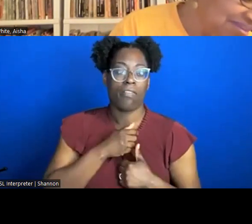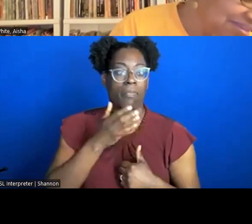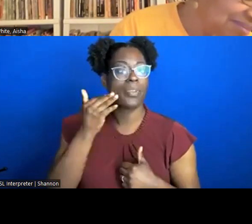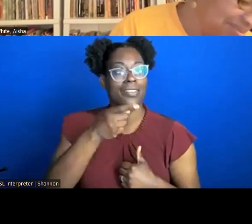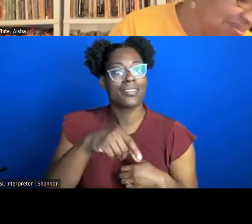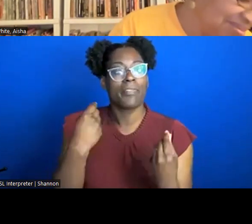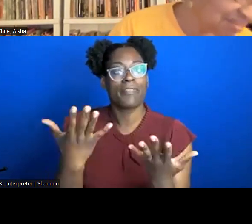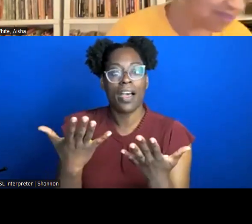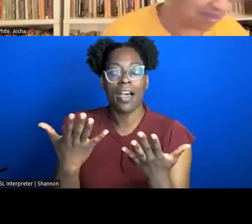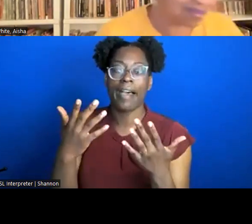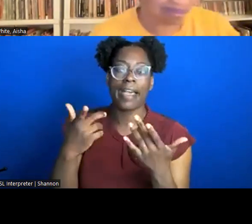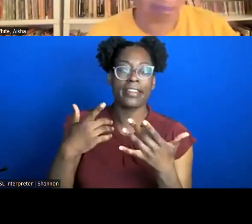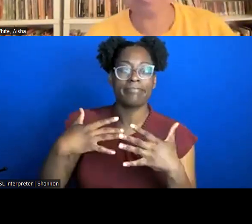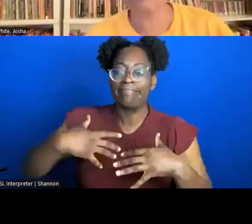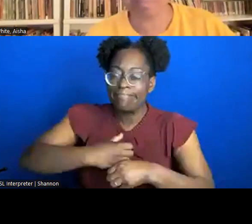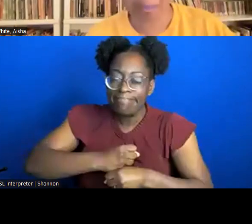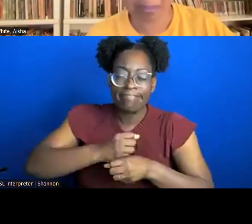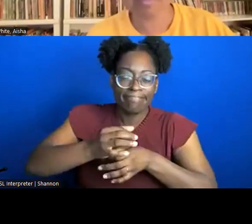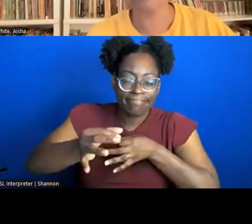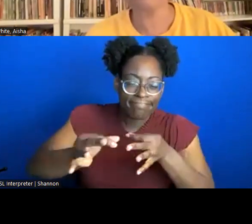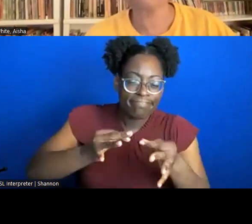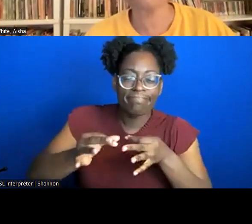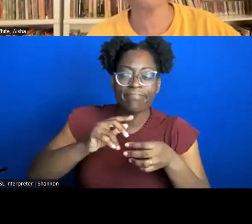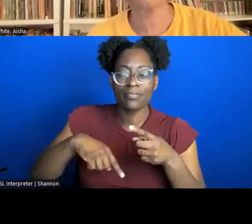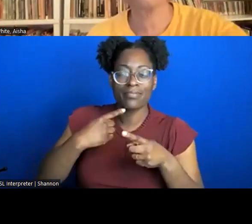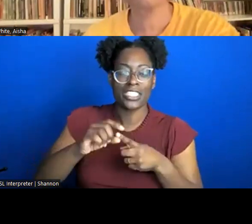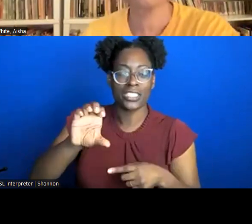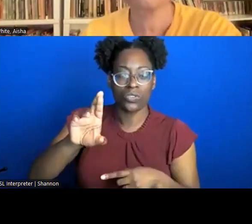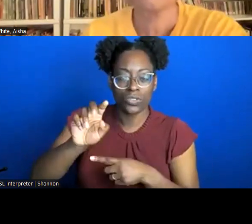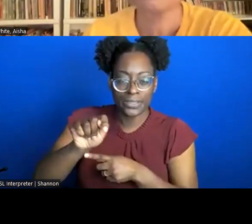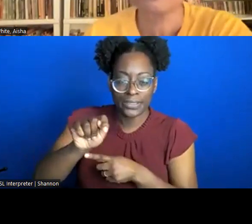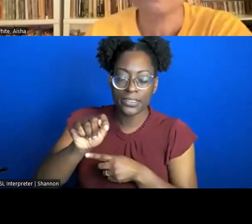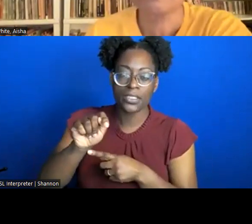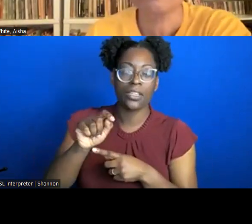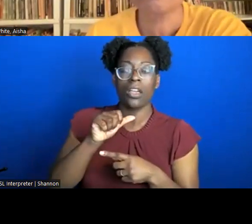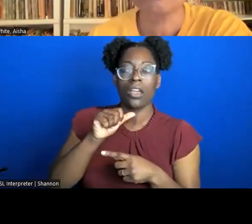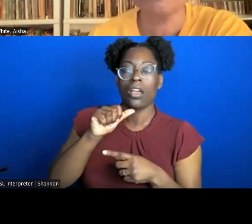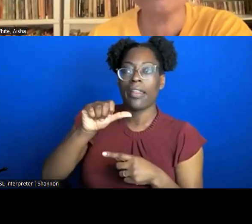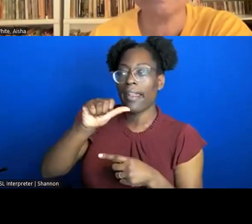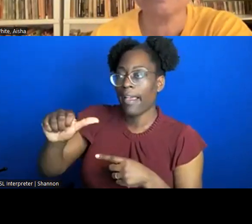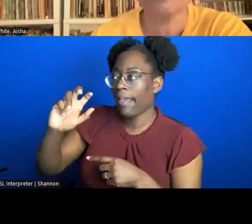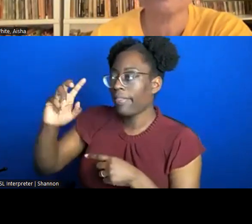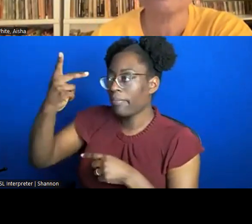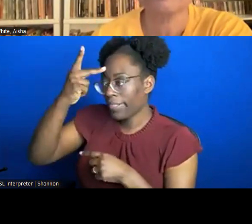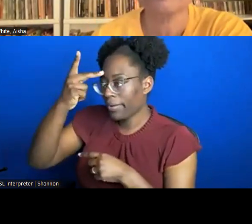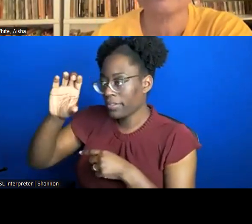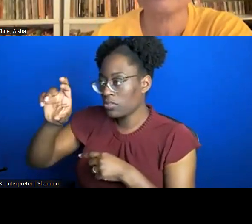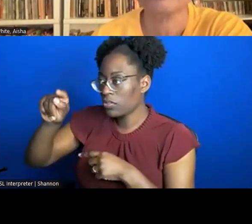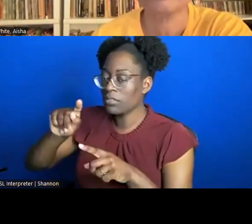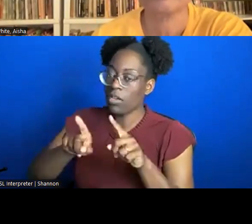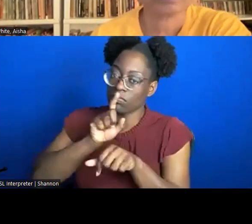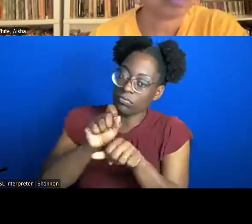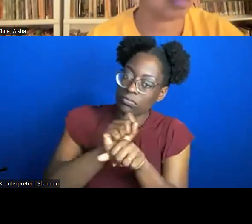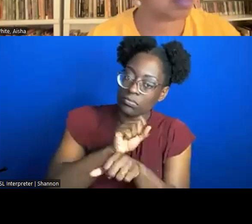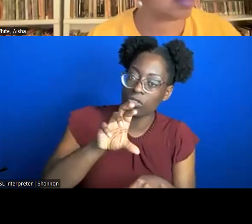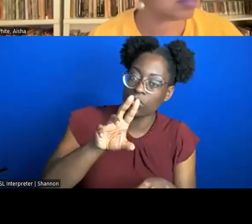we actually live in. It's not, decontextualized political problem. Mhm. And so that book